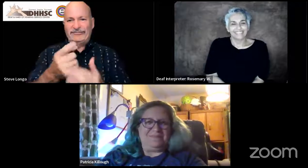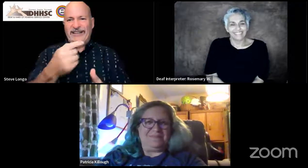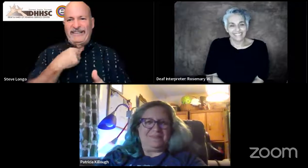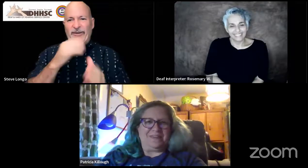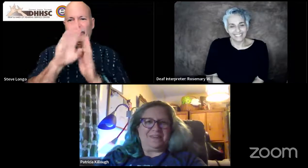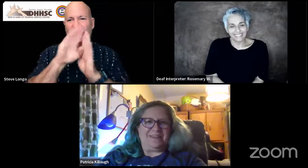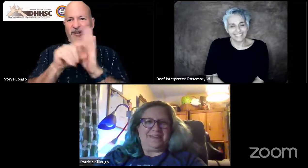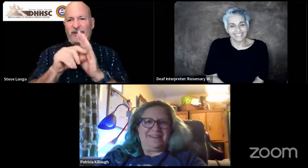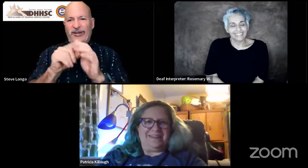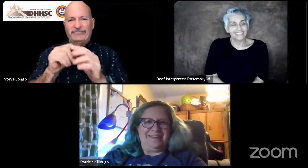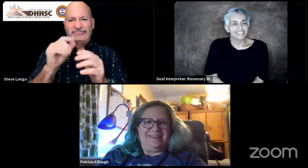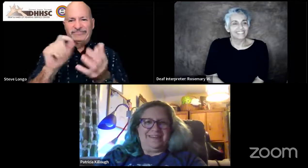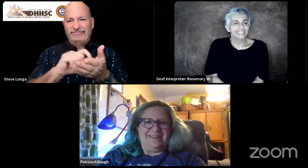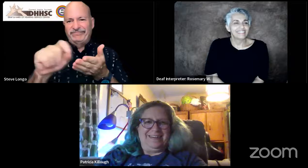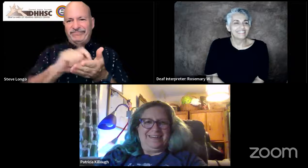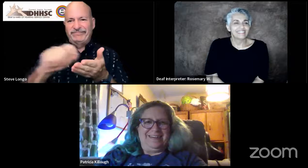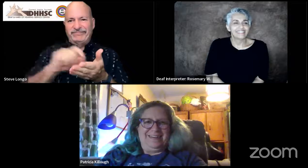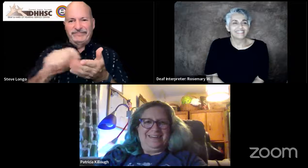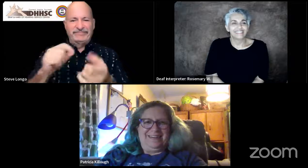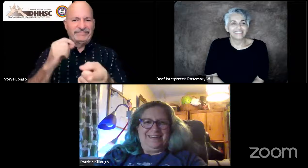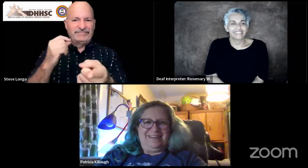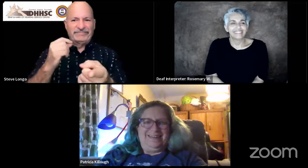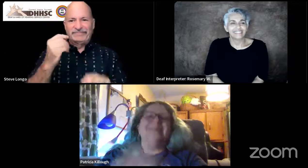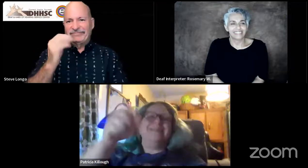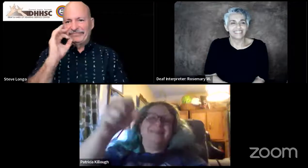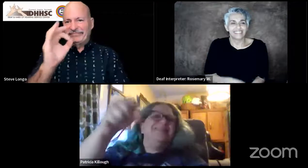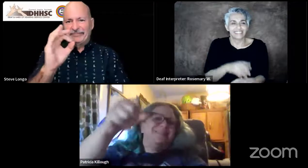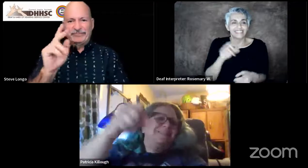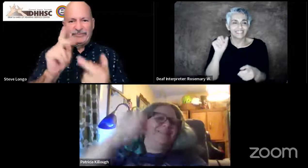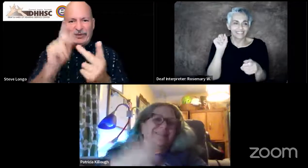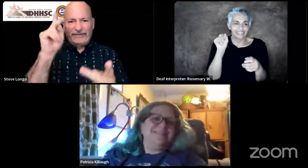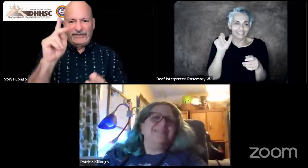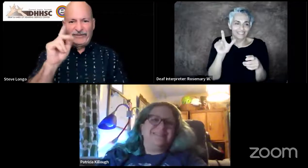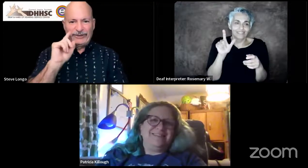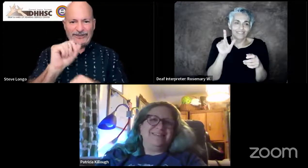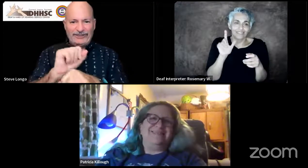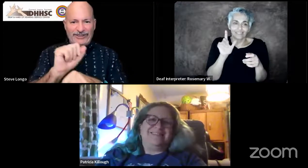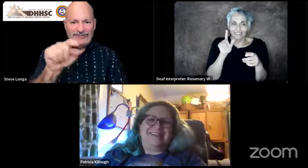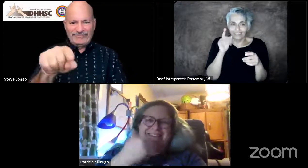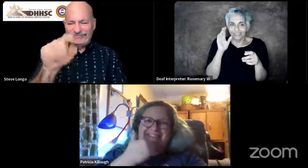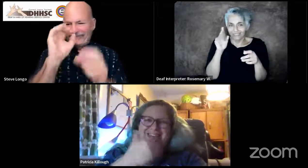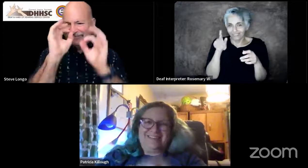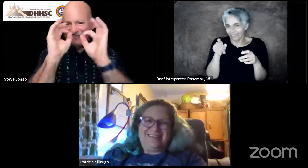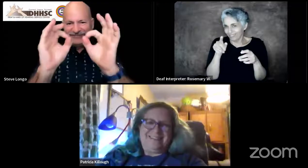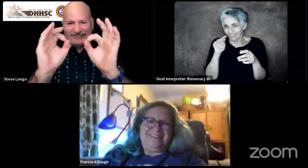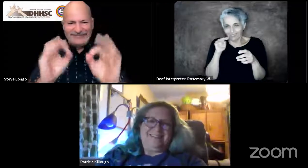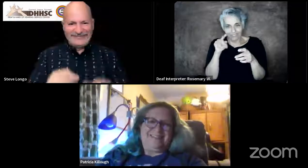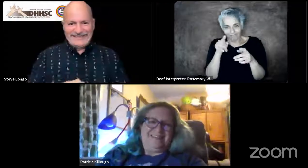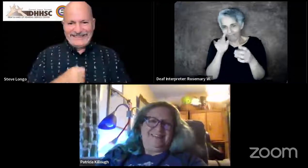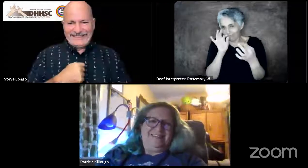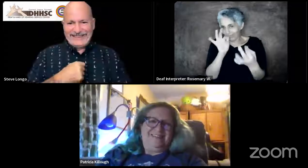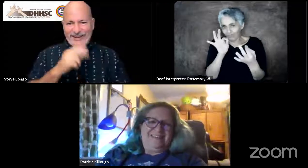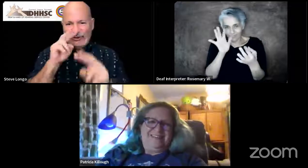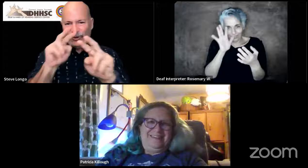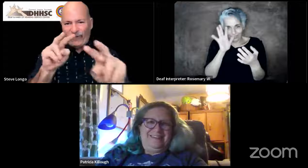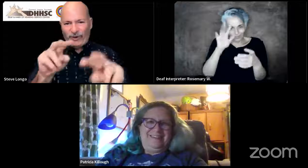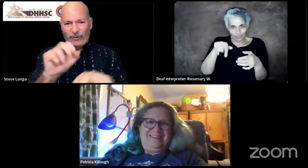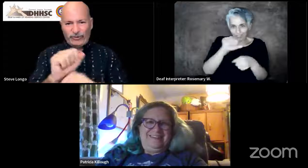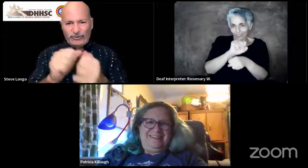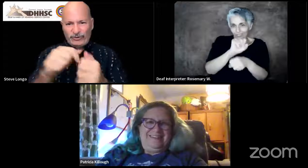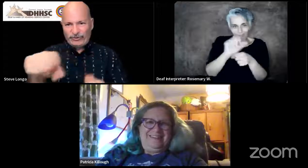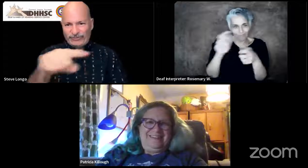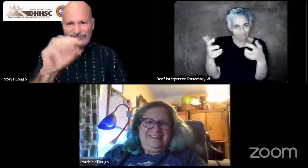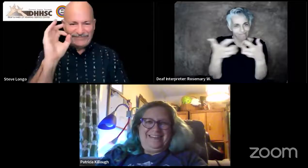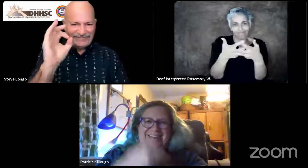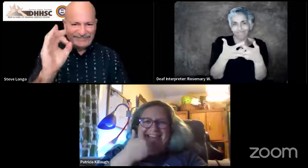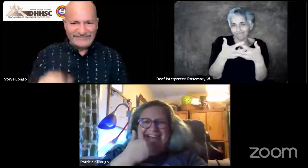wonderful. And I think you're going to do great. You've got some background and skill sets